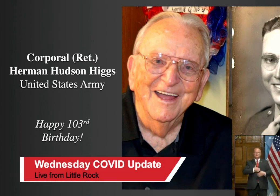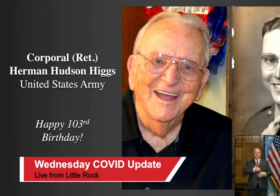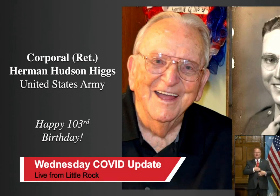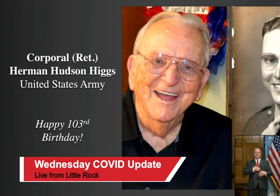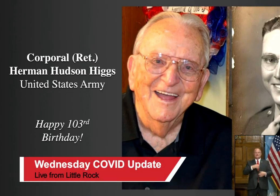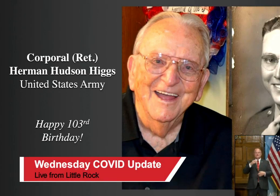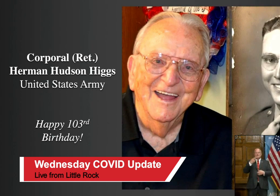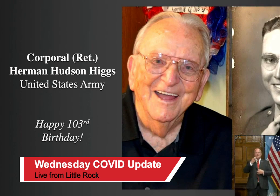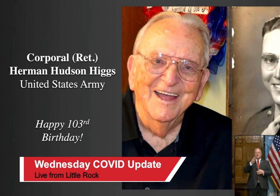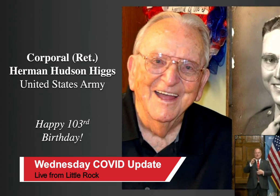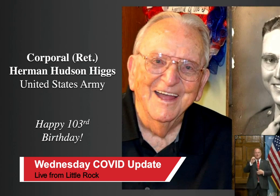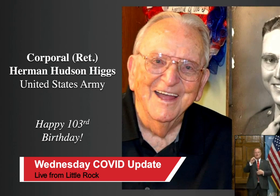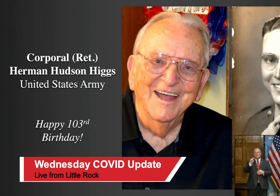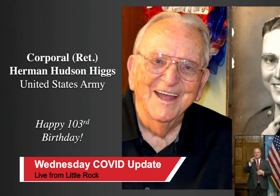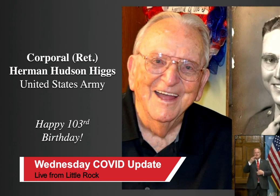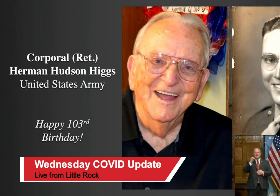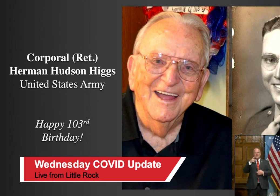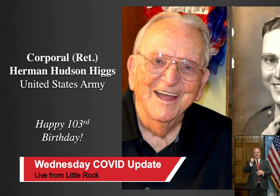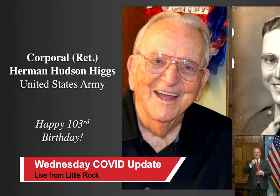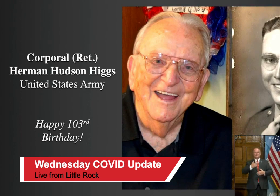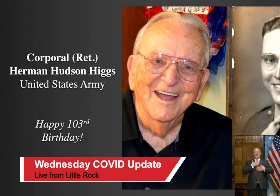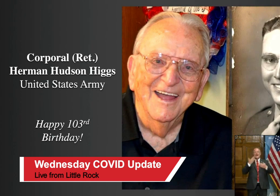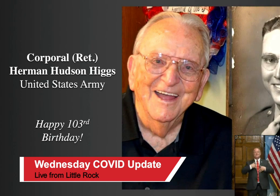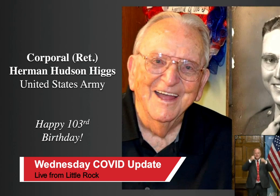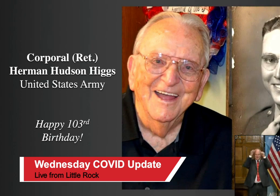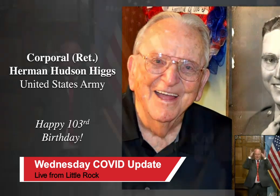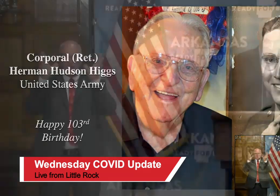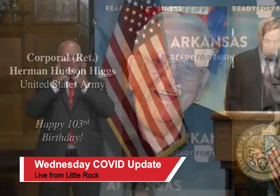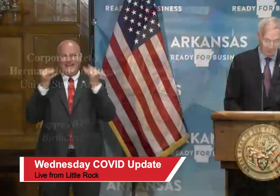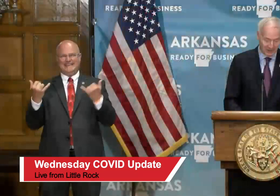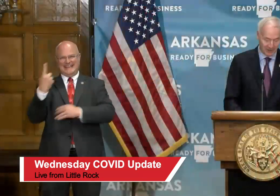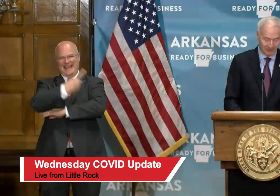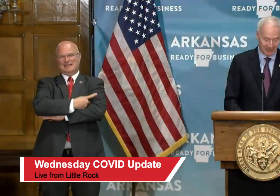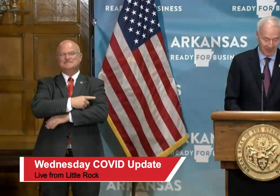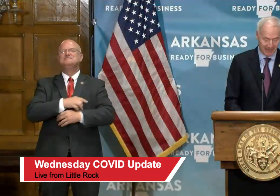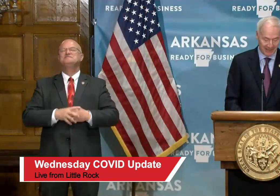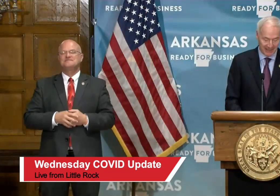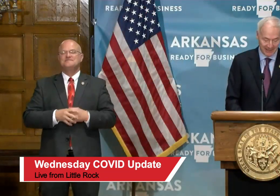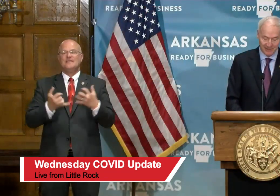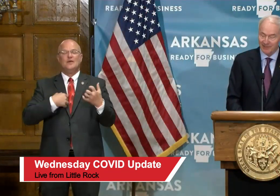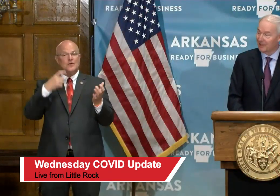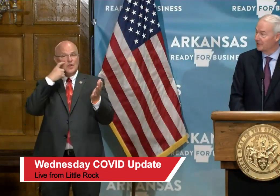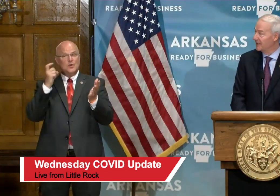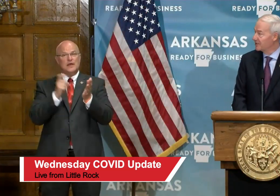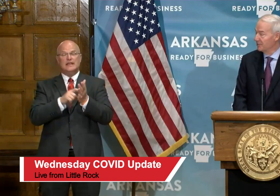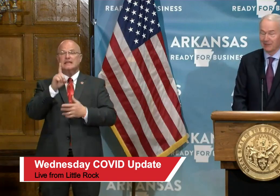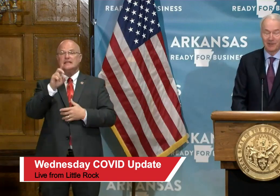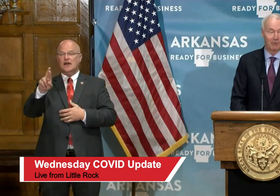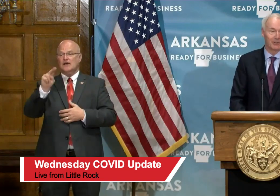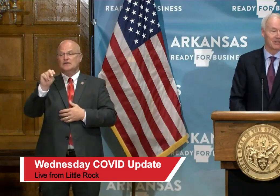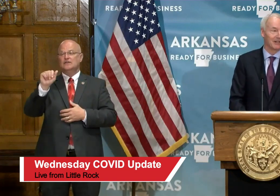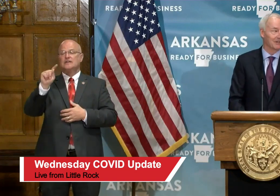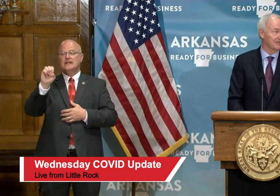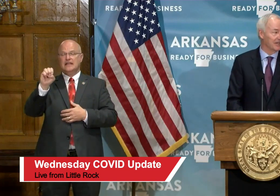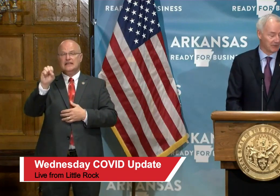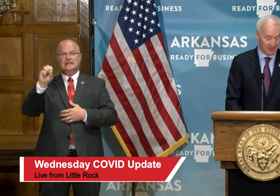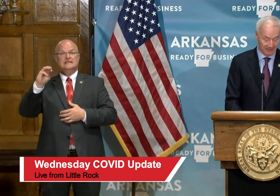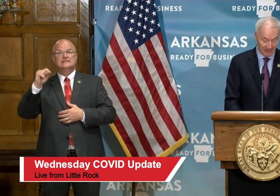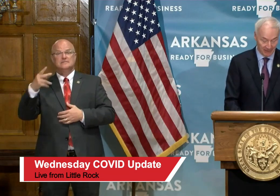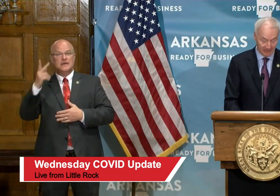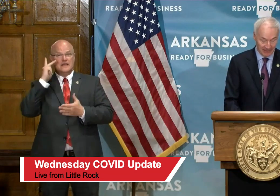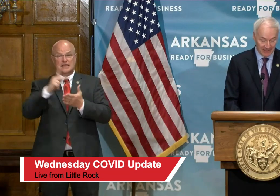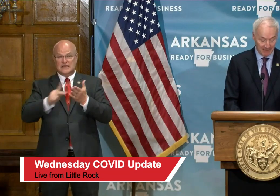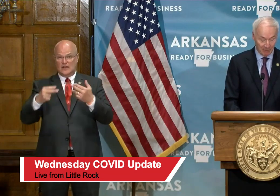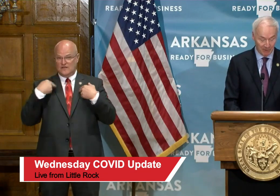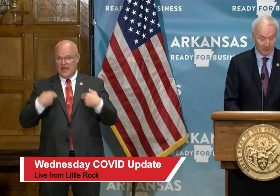Retired Herman Hudson Higgs, a happy birthday today. I wanted to recognize Dr. Nate Smith, of course, our